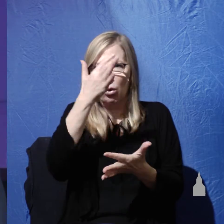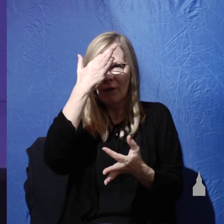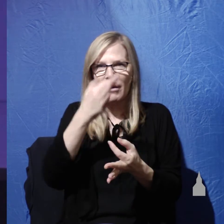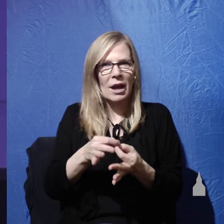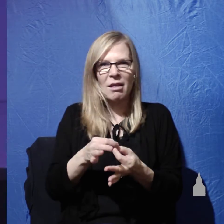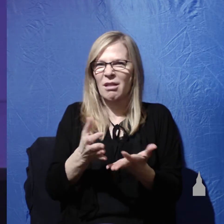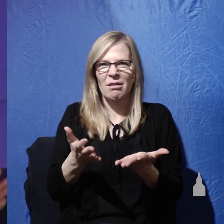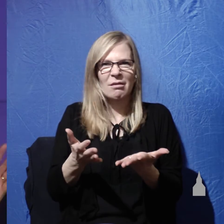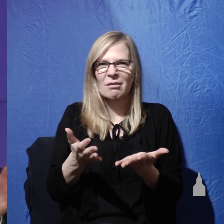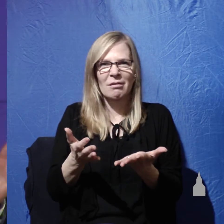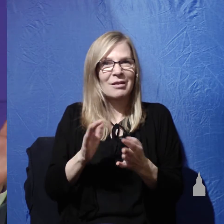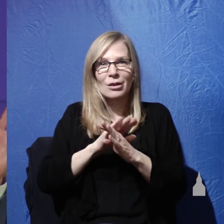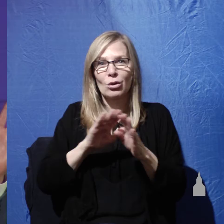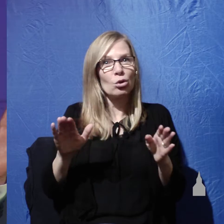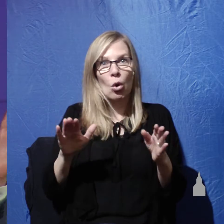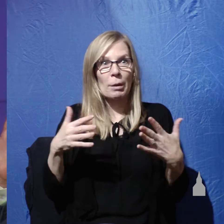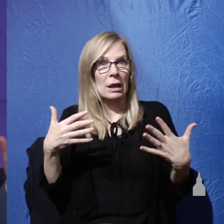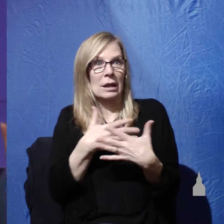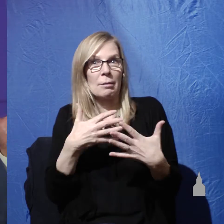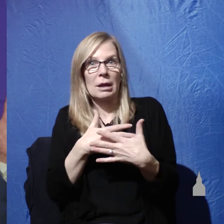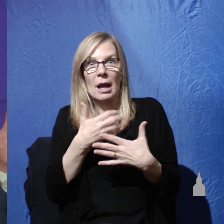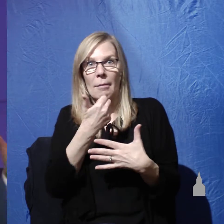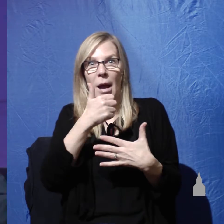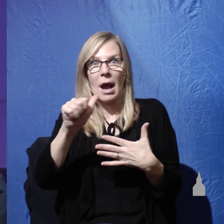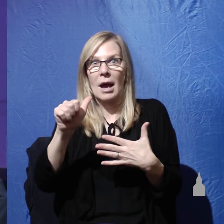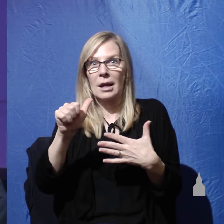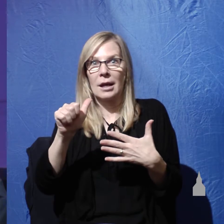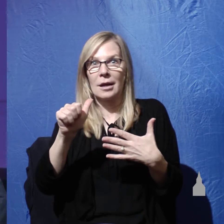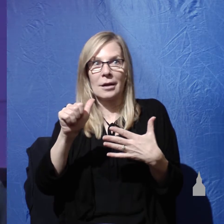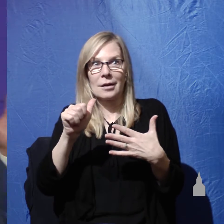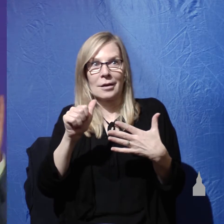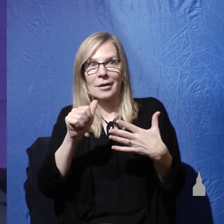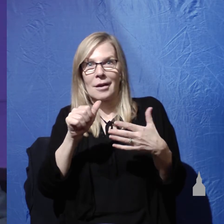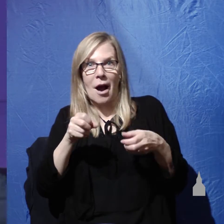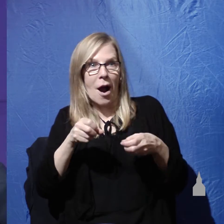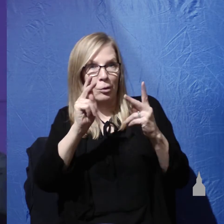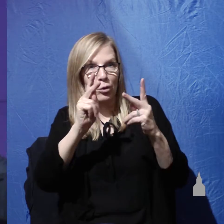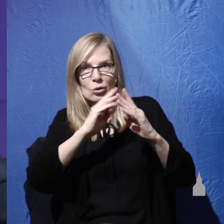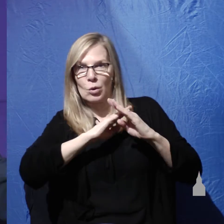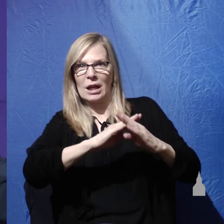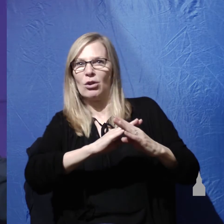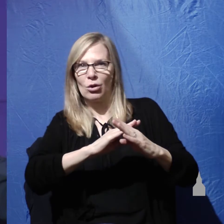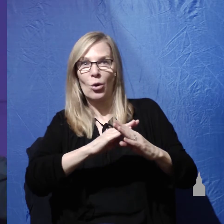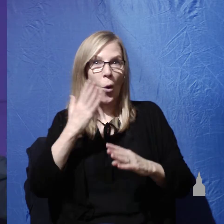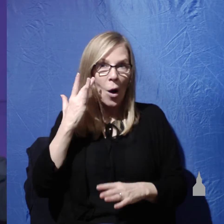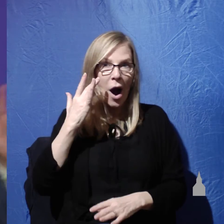attempts to hinder you. Why? Because the Lord in heaven is